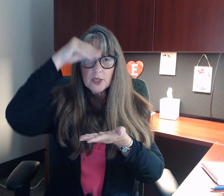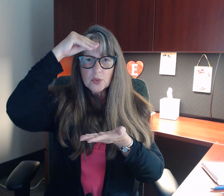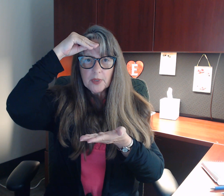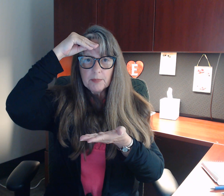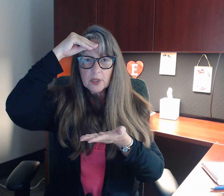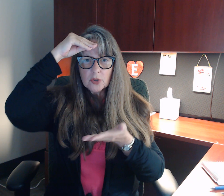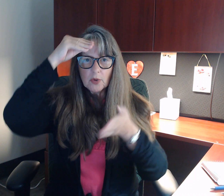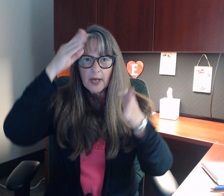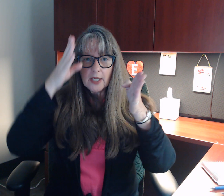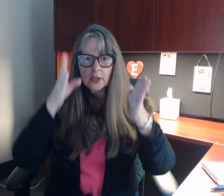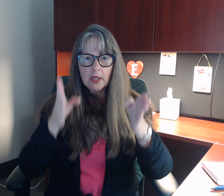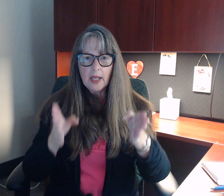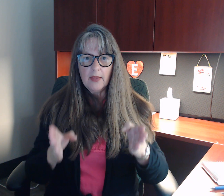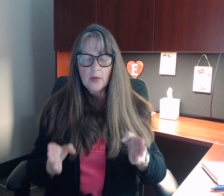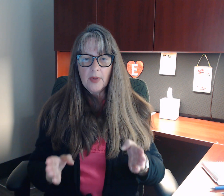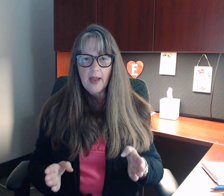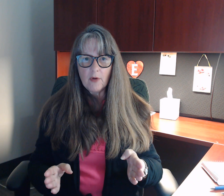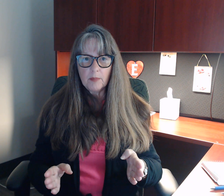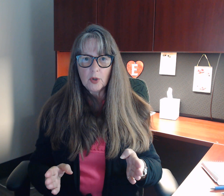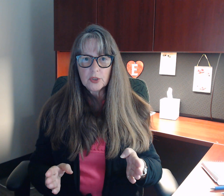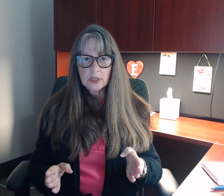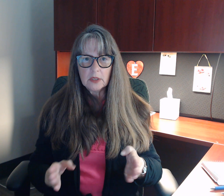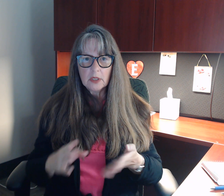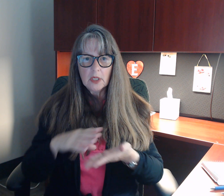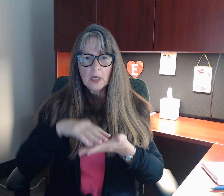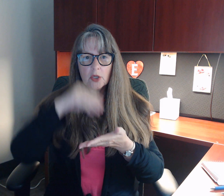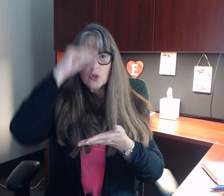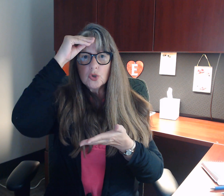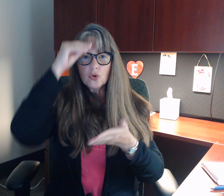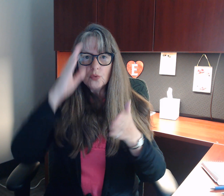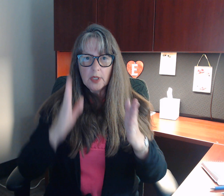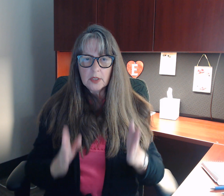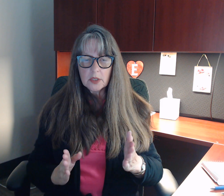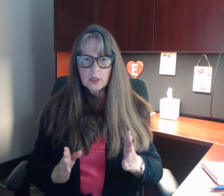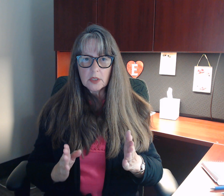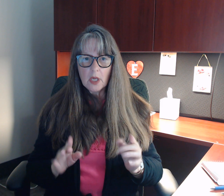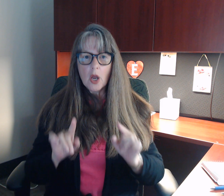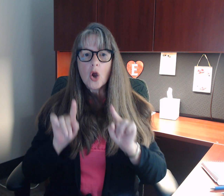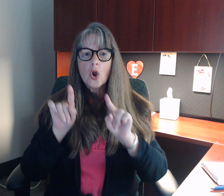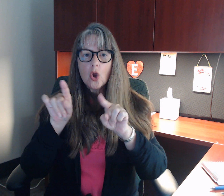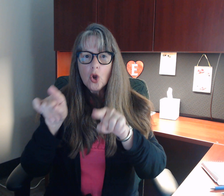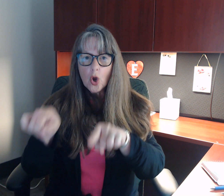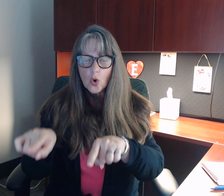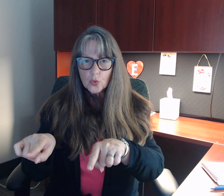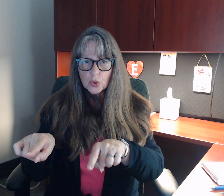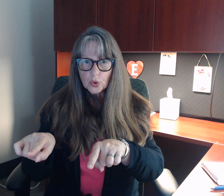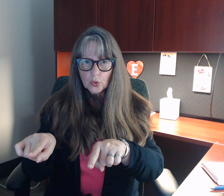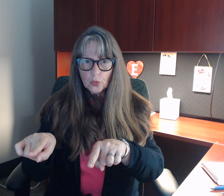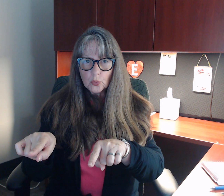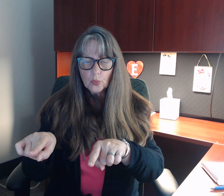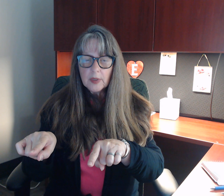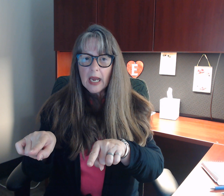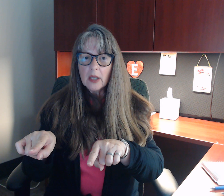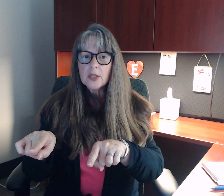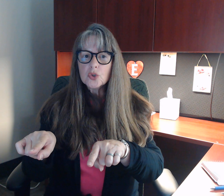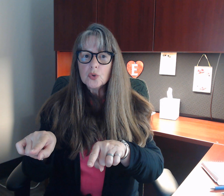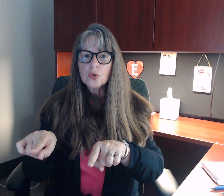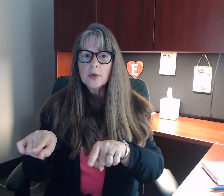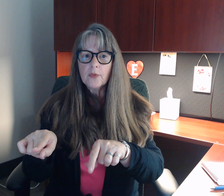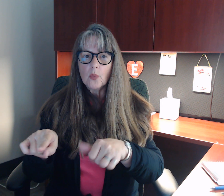we put it into our head, and then we have our person. Students go to, now let's do it two different